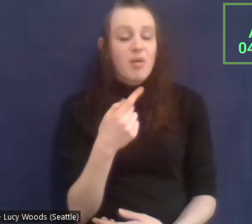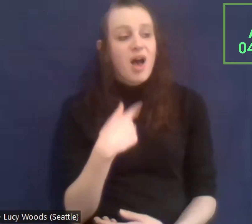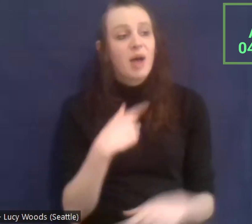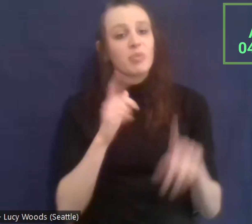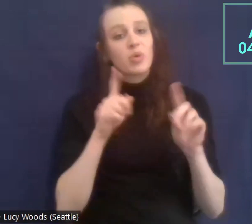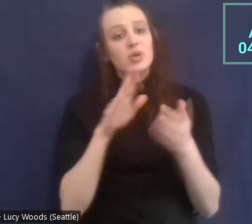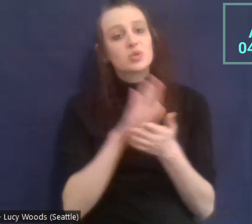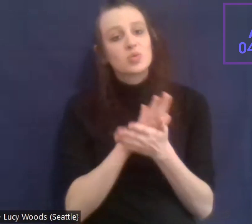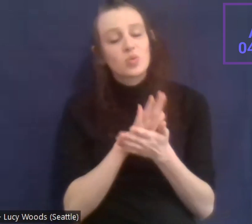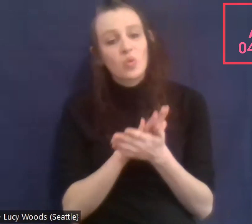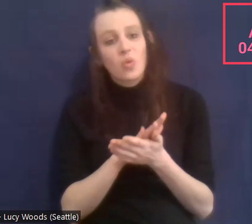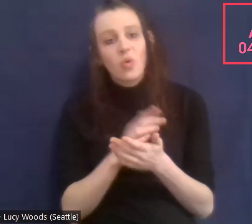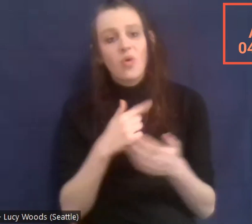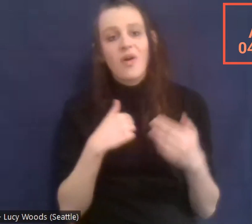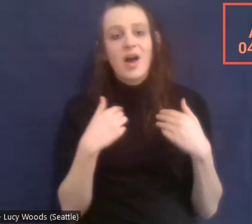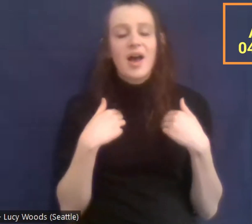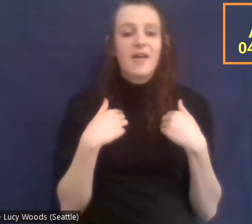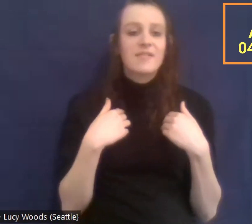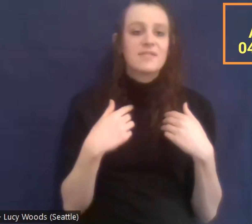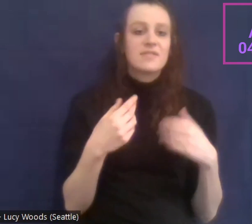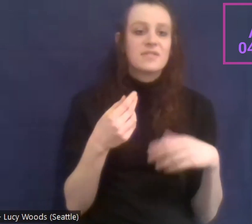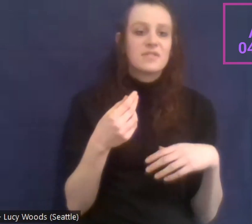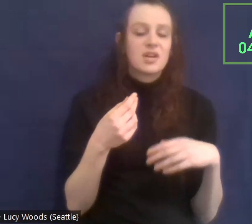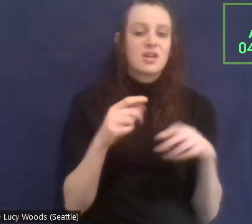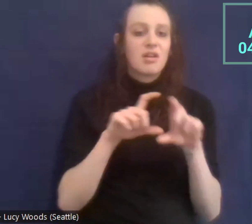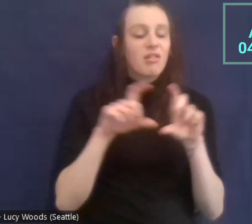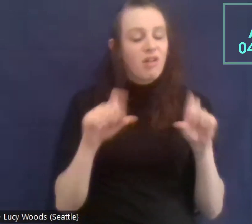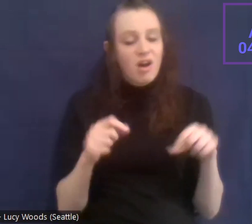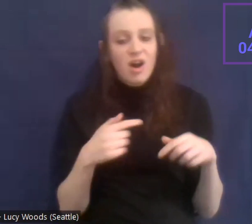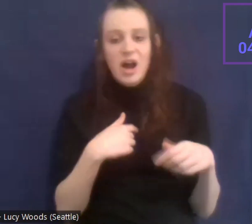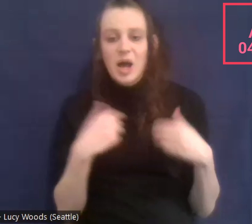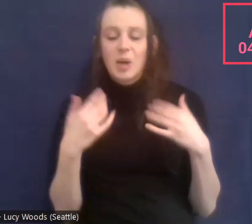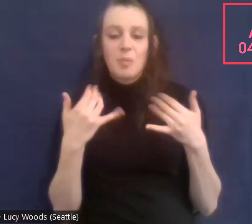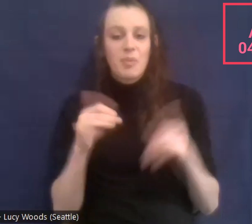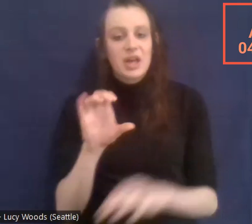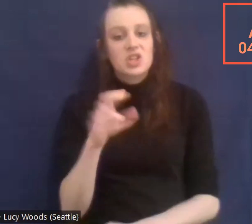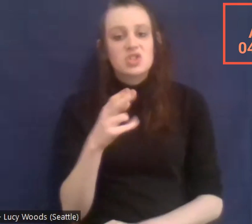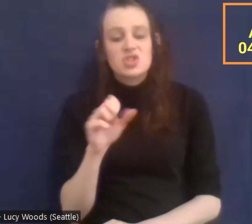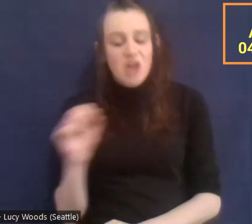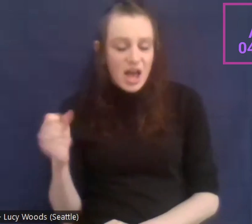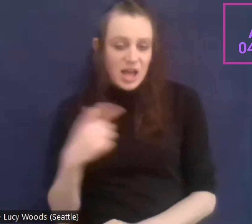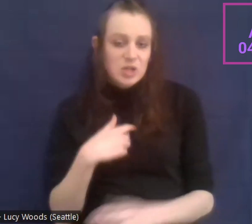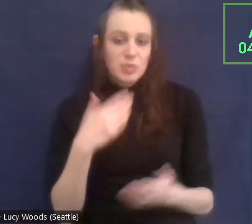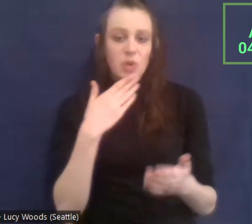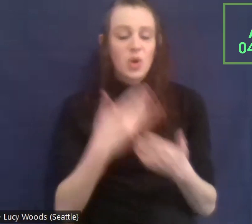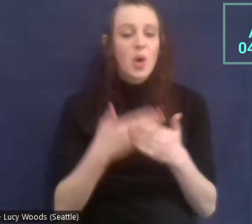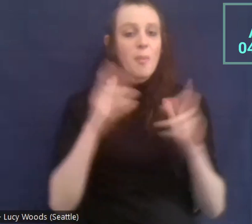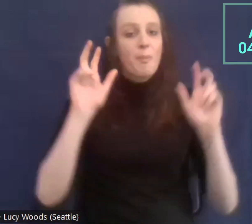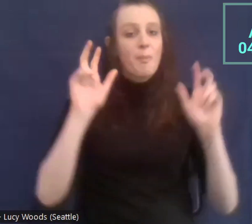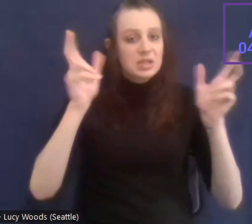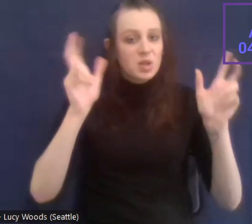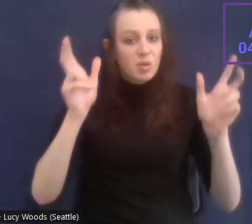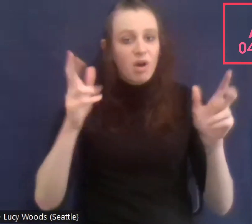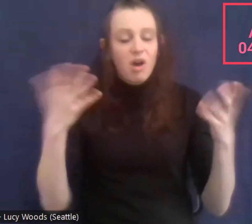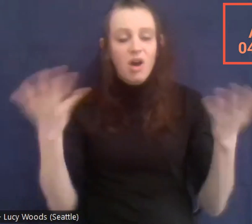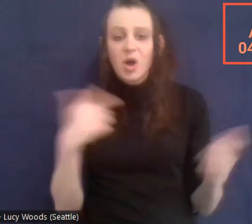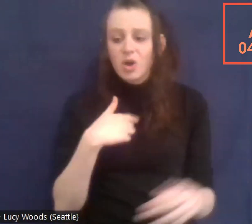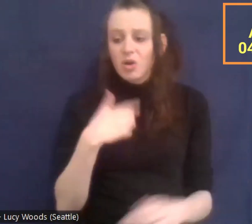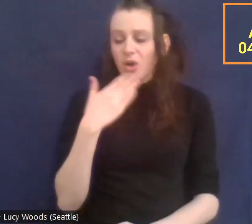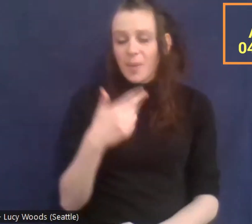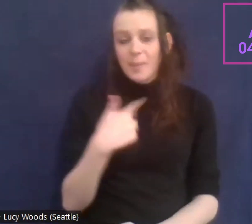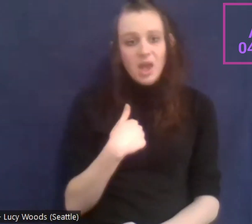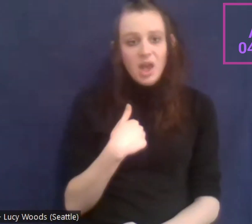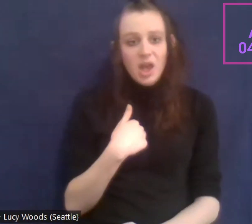got my food handler's card, and I'm playing chess, and I'm good at basketball." And I'm like, you know, look at how good I'm doing. And the judge looked at me, and they're